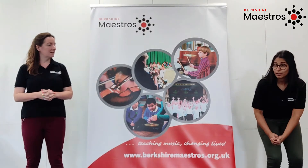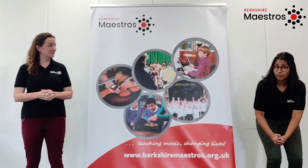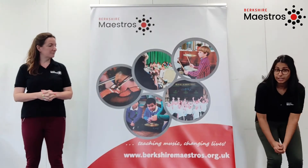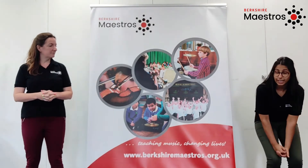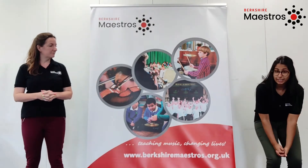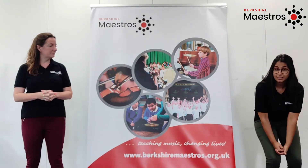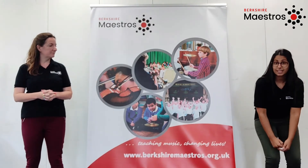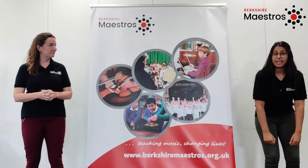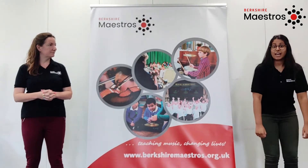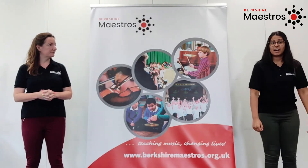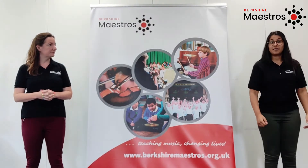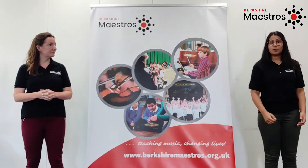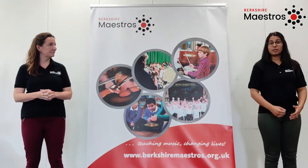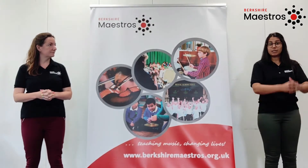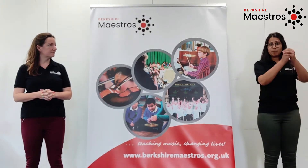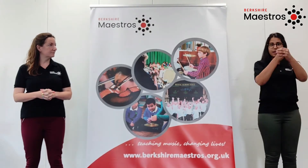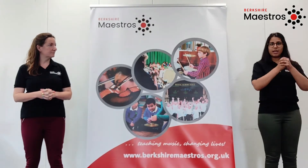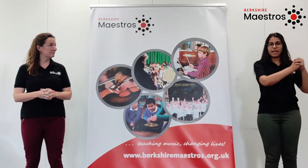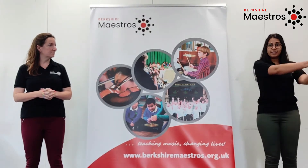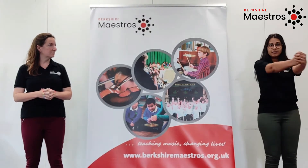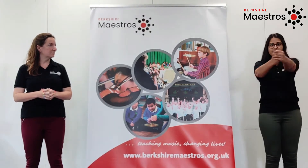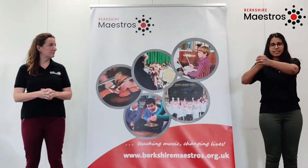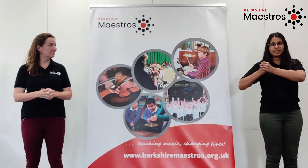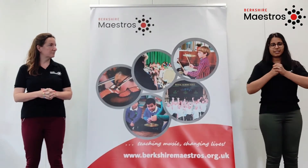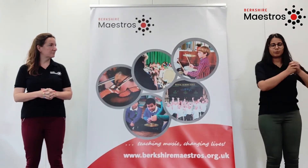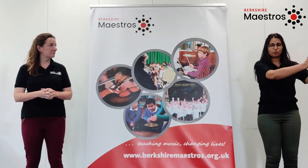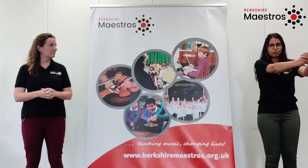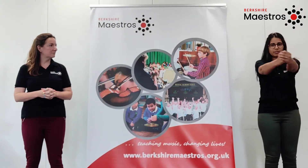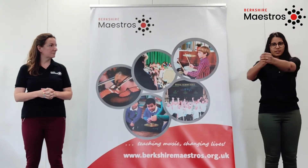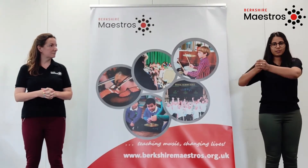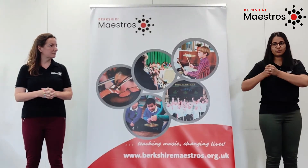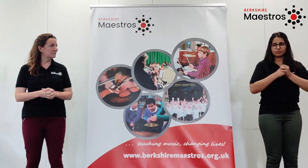of our legs. And then we did blending. We drew a circle.